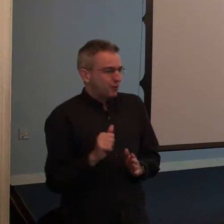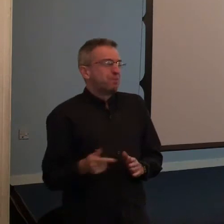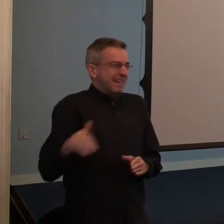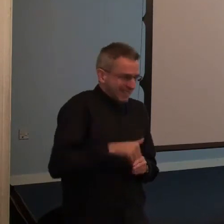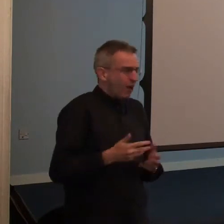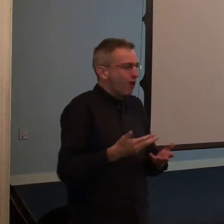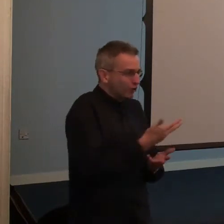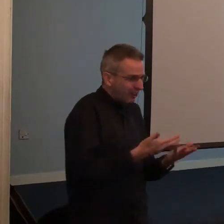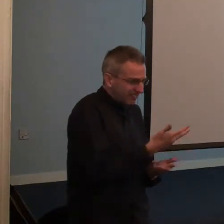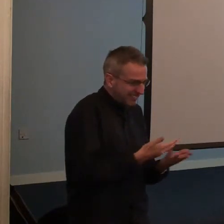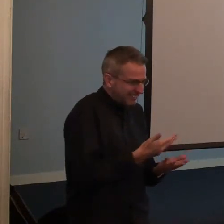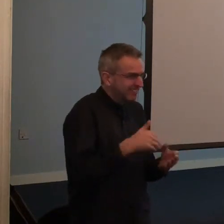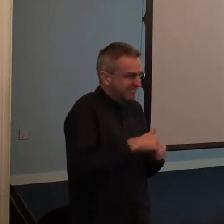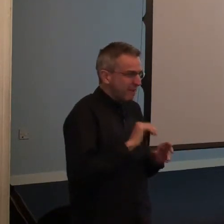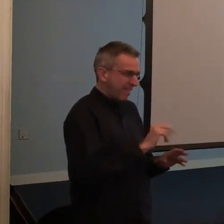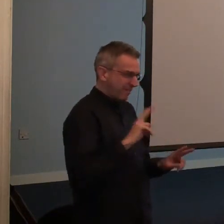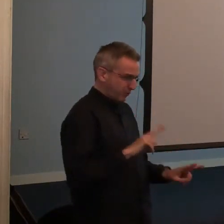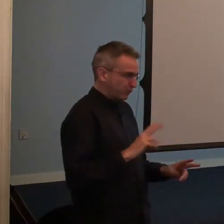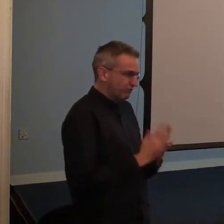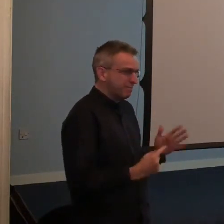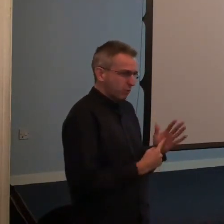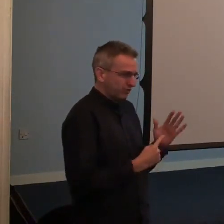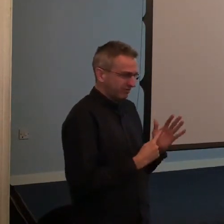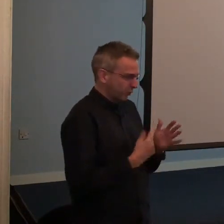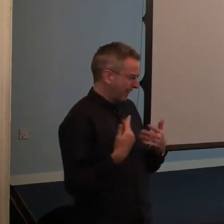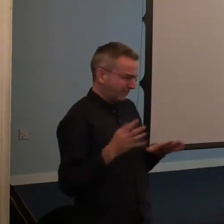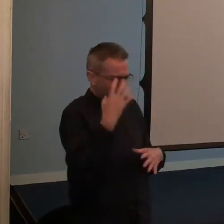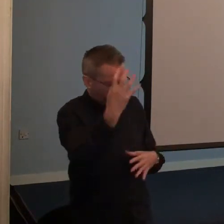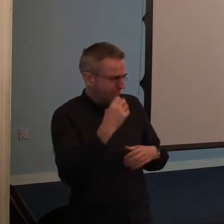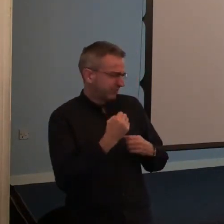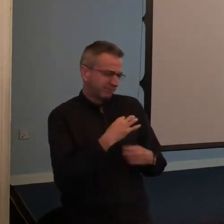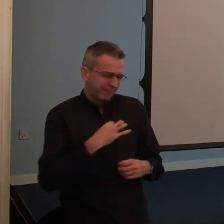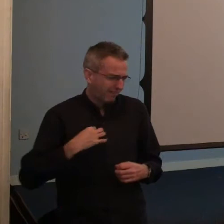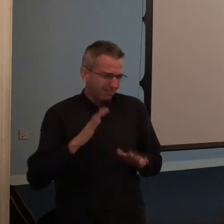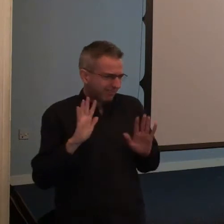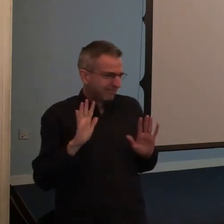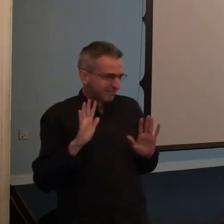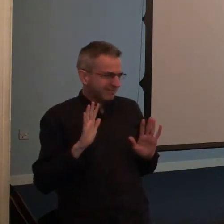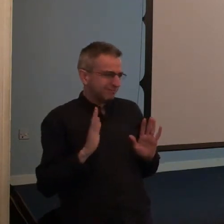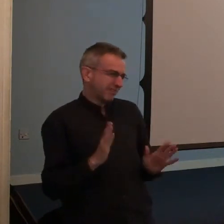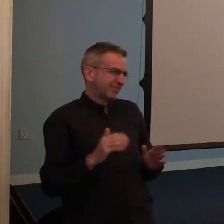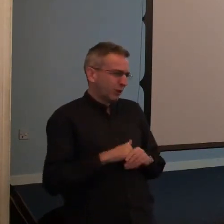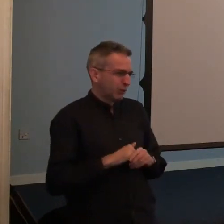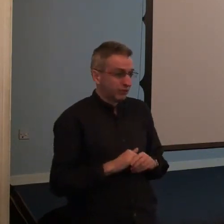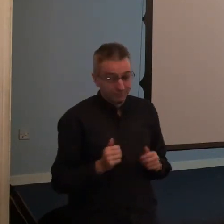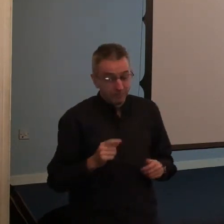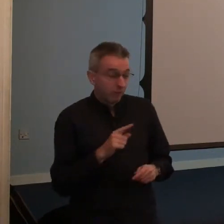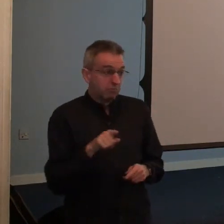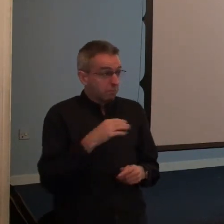really, deaf people should be involved in a consultation around that area. I mean, the government and medical profession should not be